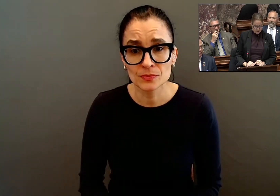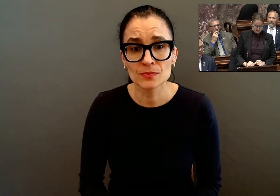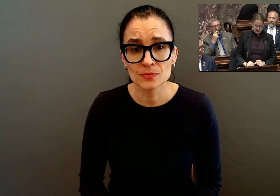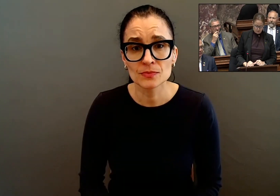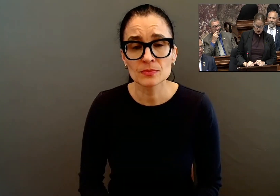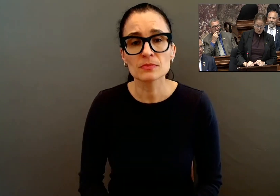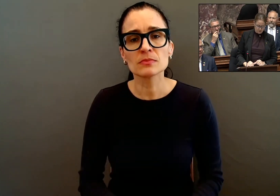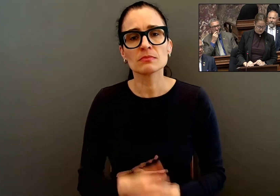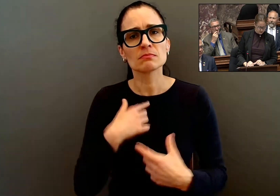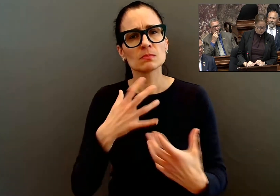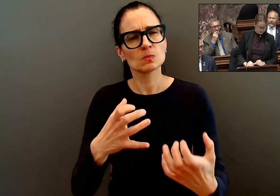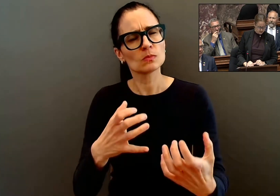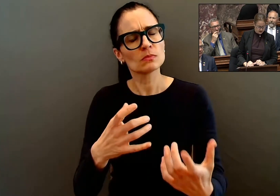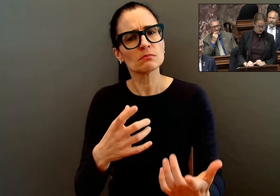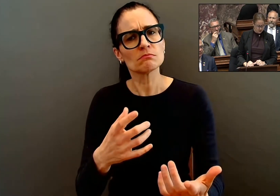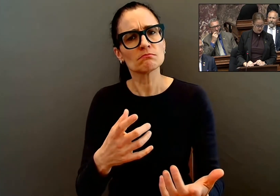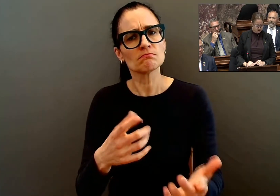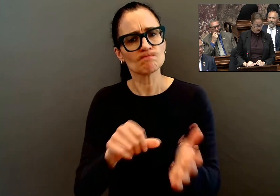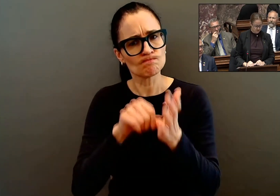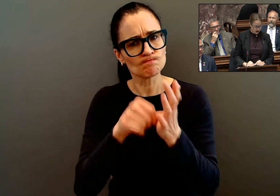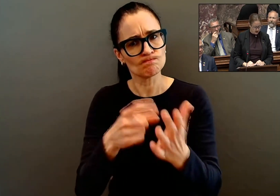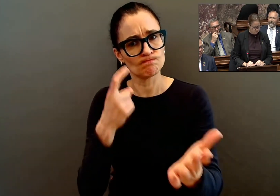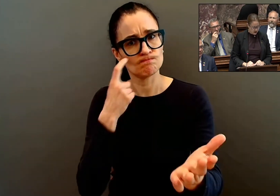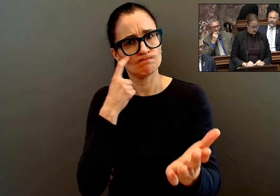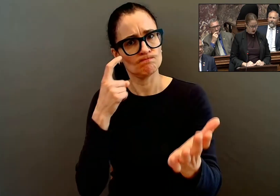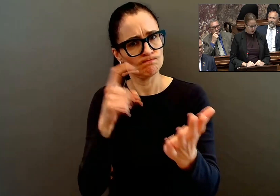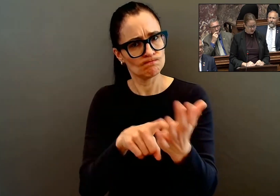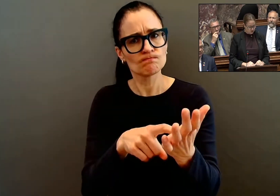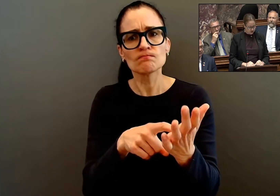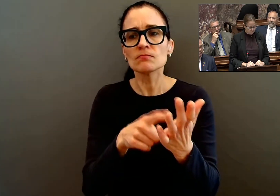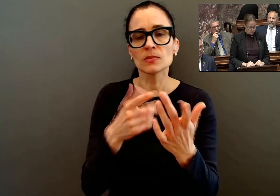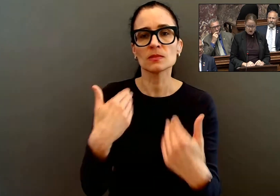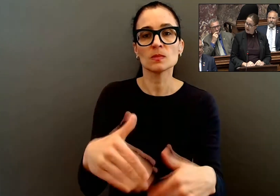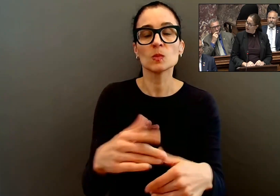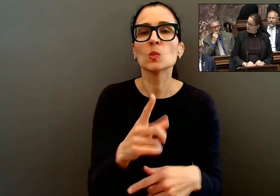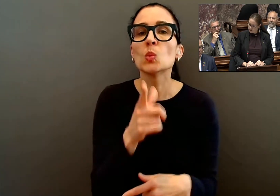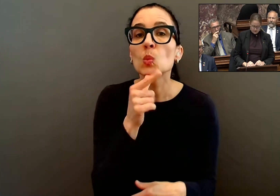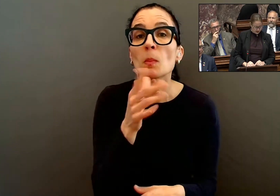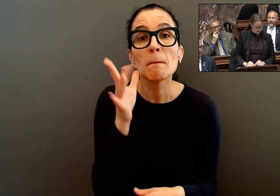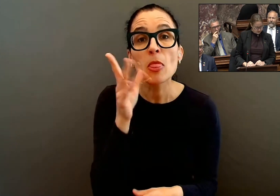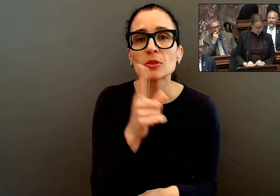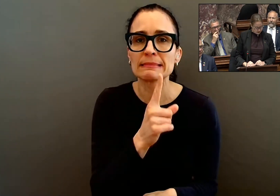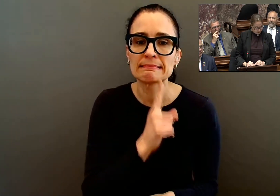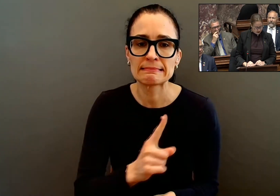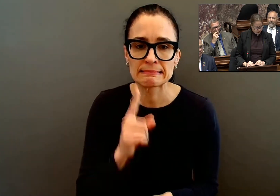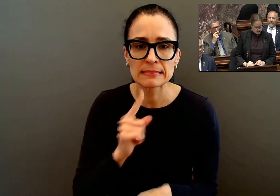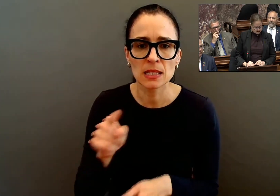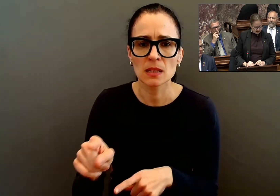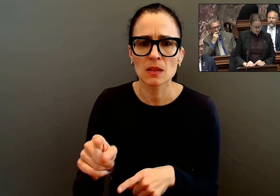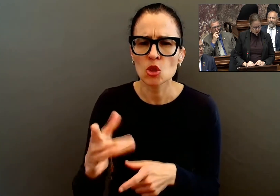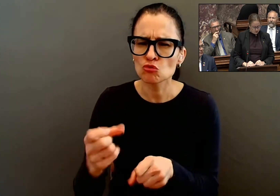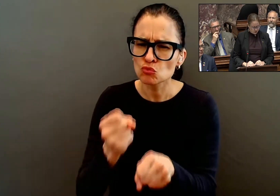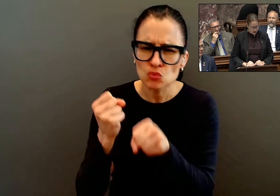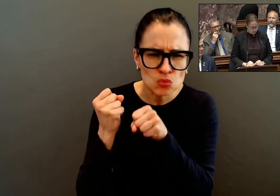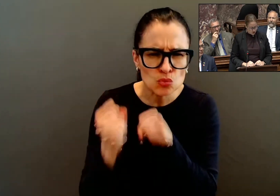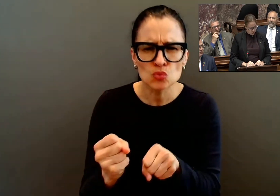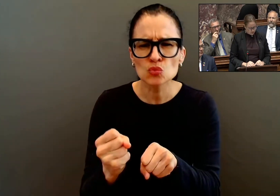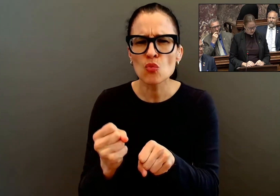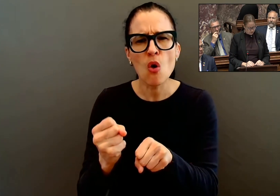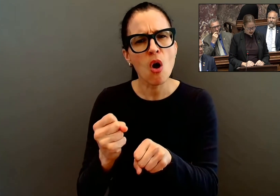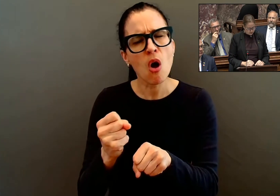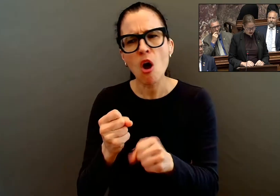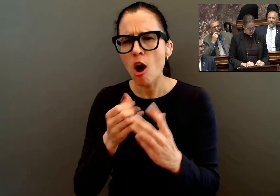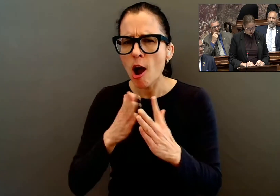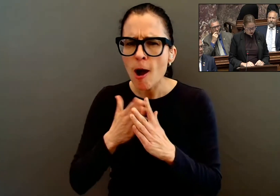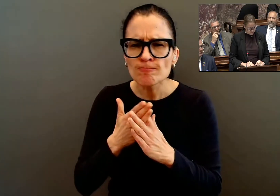true. Single moms are fierce, they are driven to survive, they are resourceful, and they are fighters. To the single mom who comes home